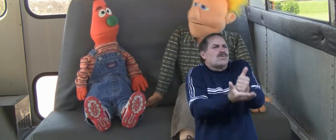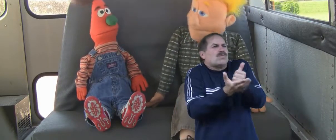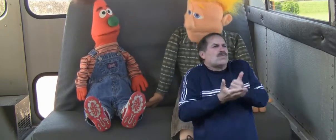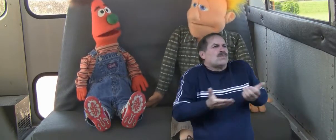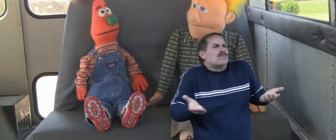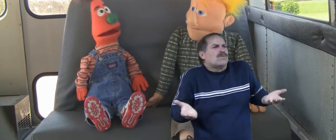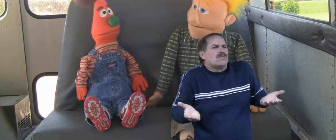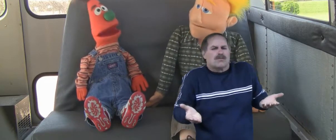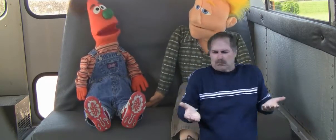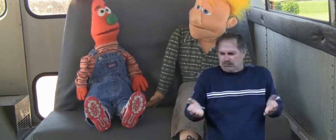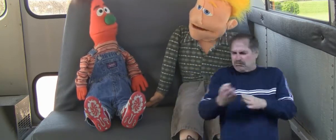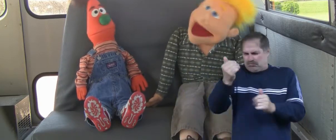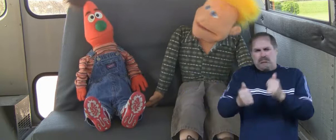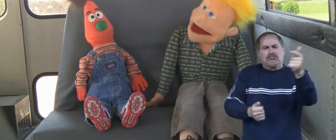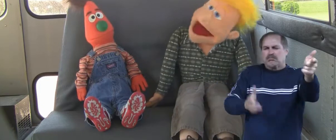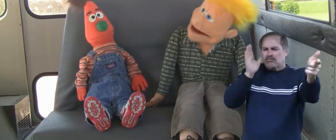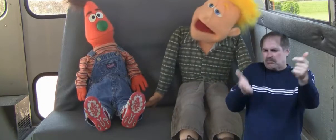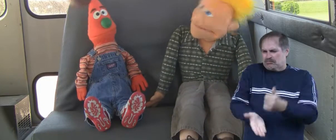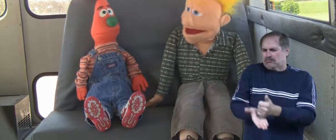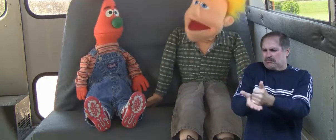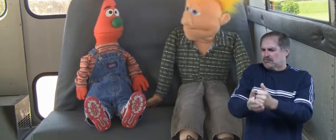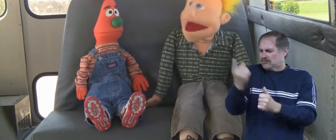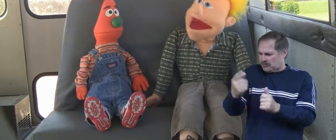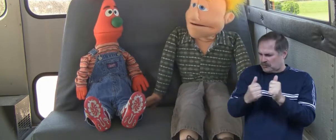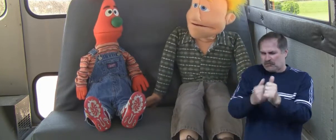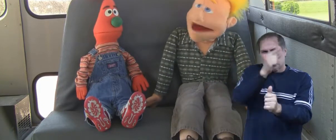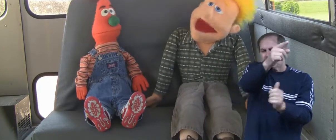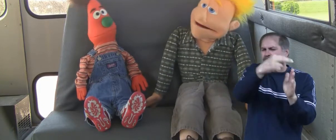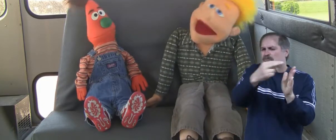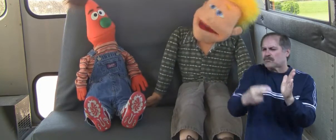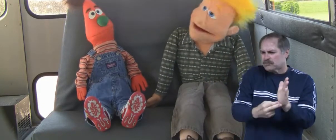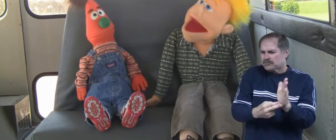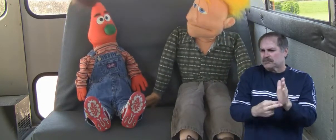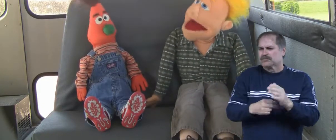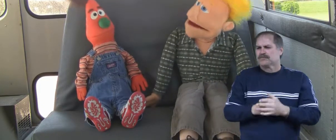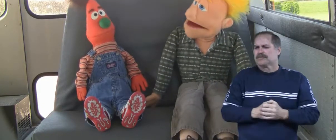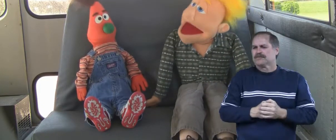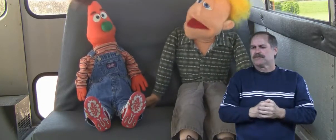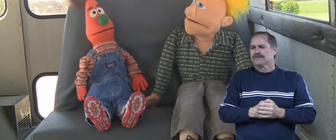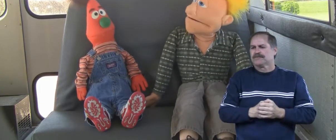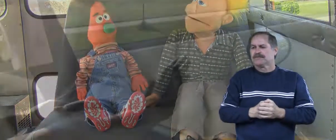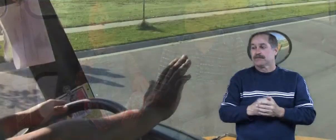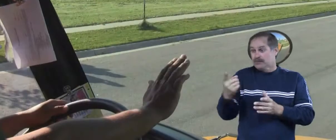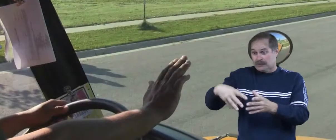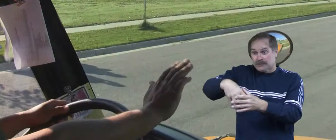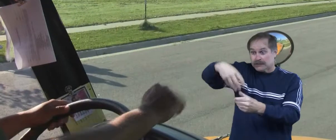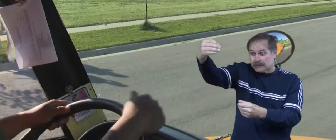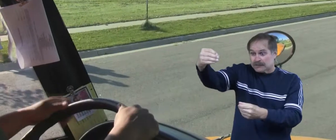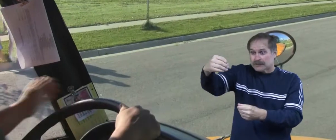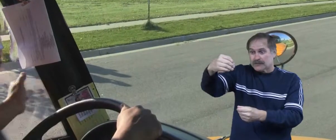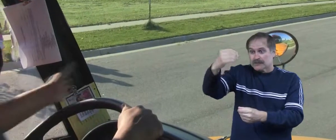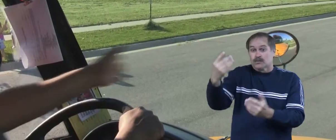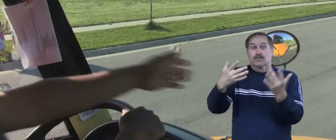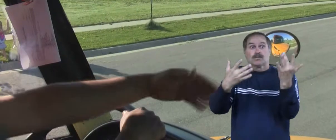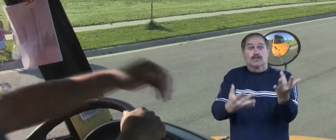bus? Who will help me? The bus driver, of course. Always follow the bus driver's rules. When